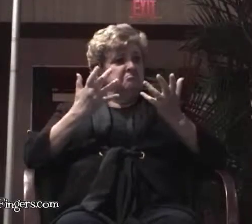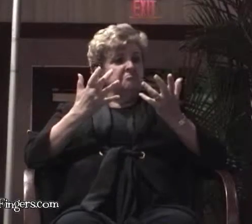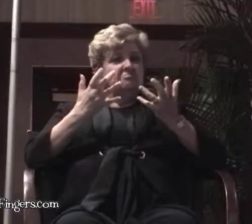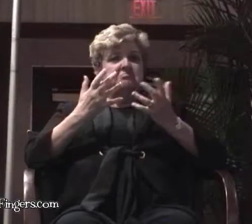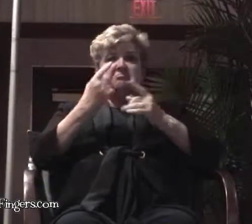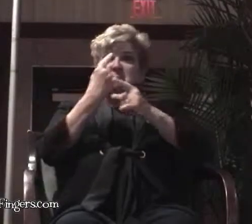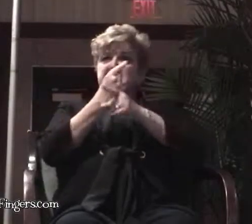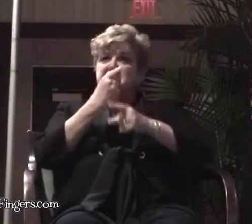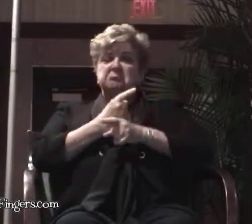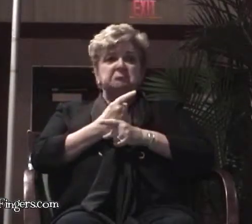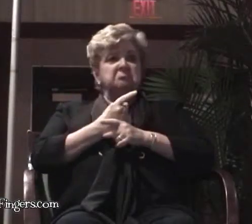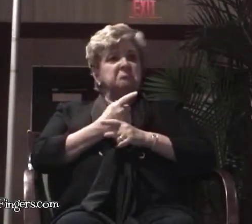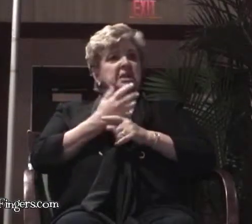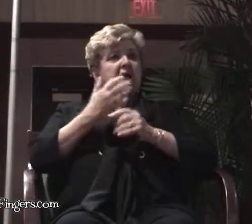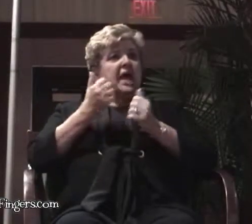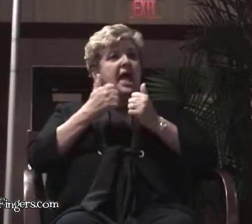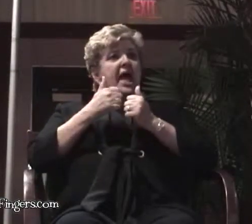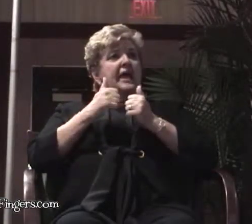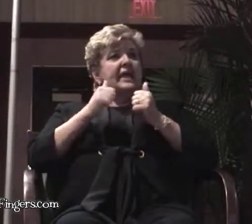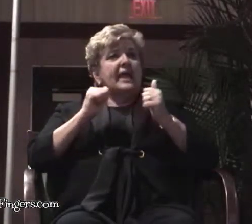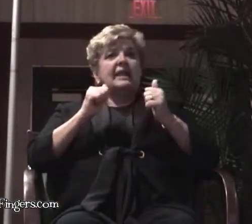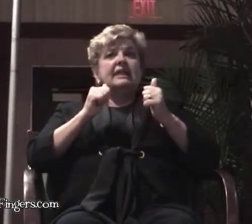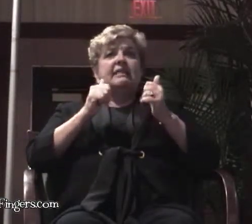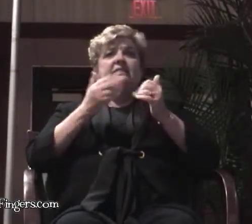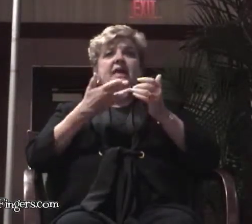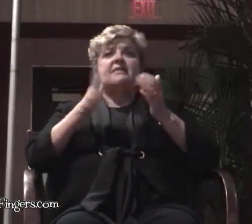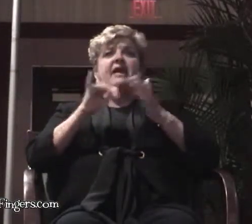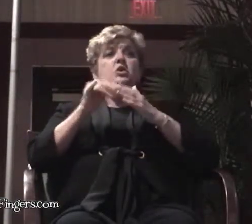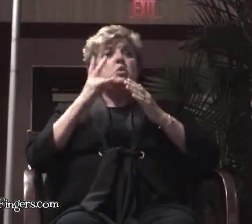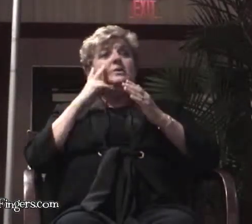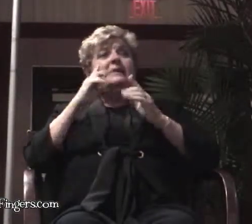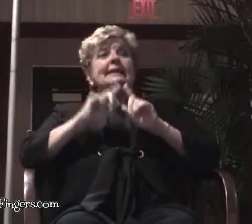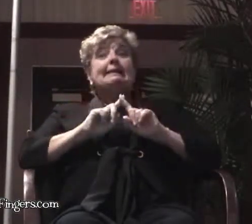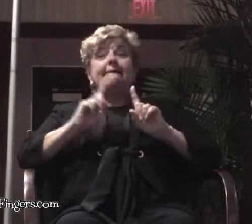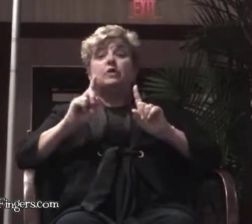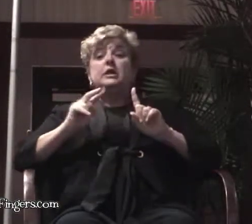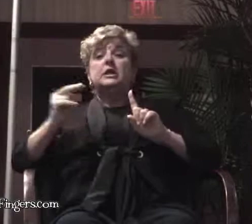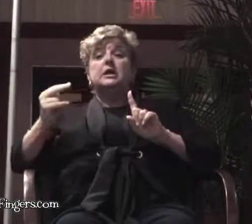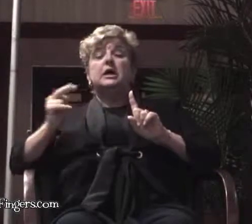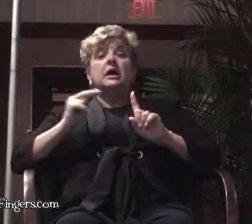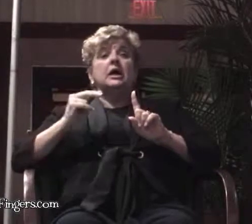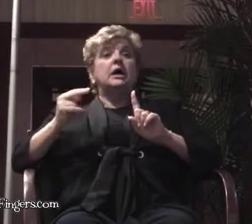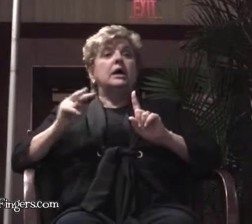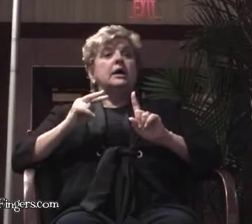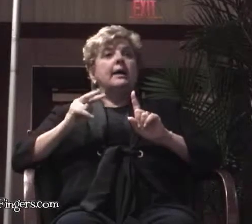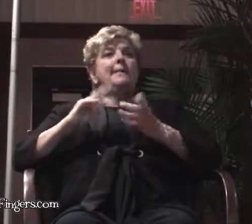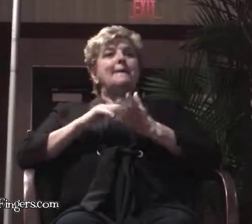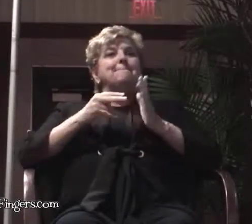Any deviation from the way you see things and the way I see things, well, that's how far off base you are. And